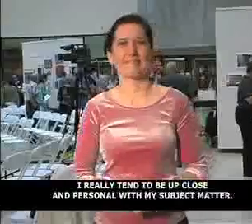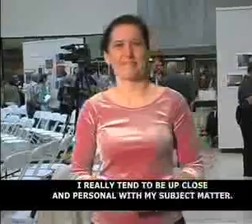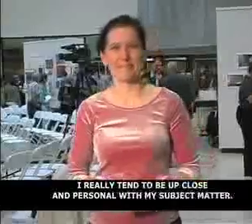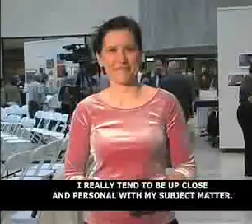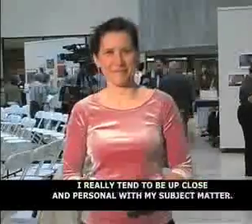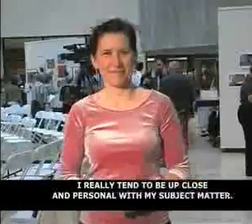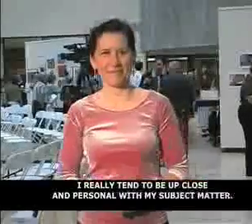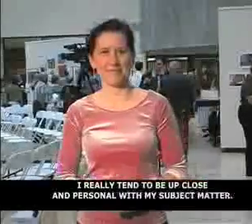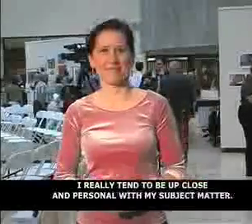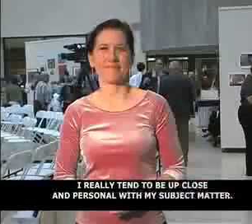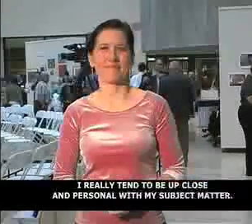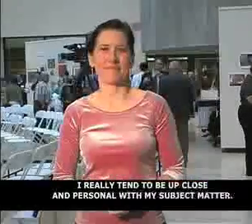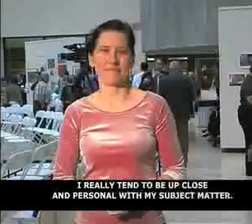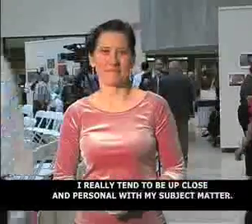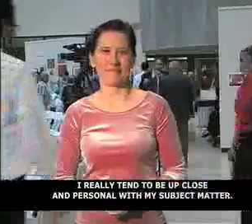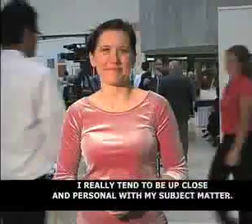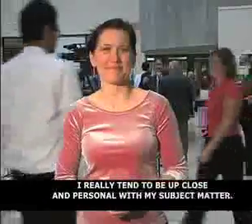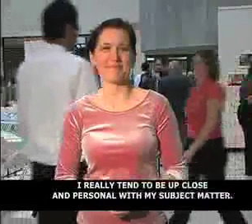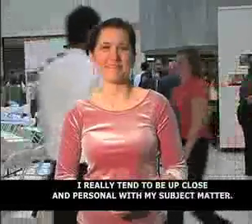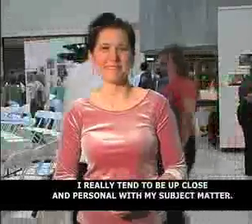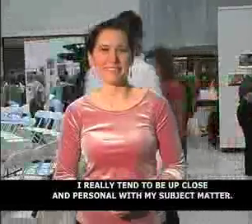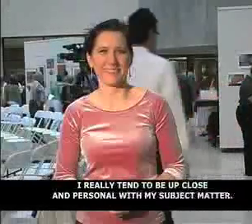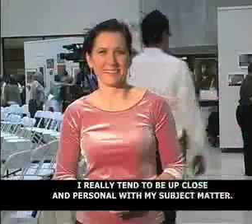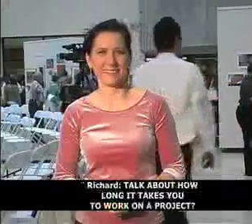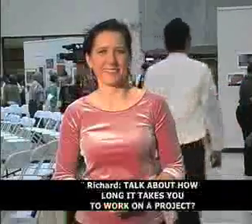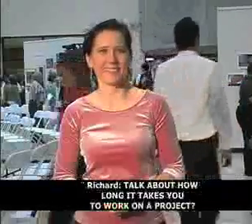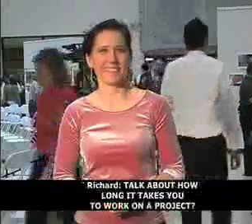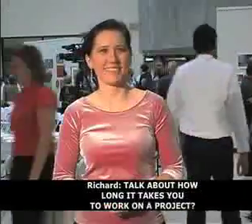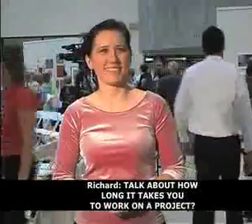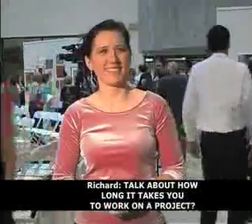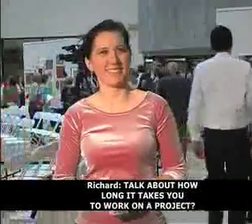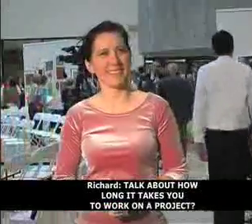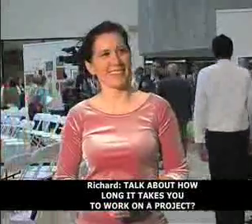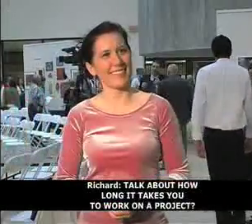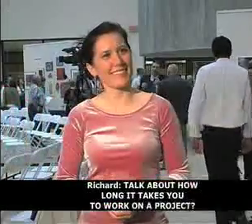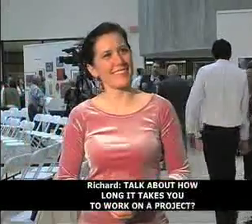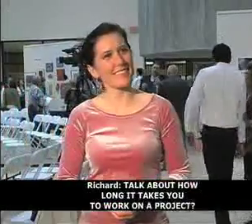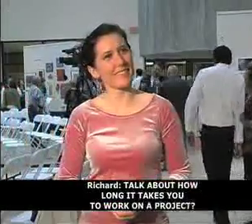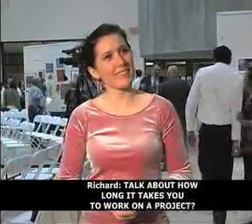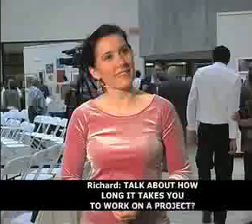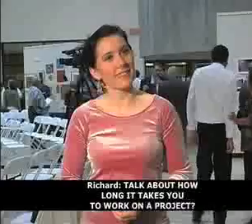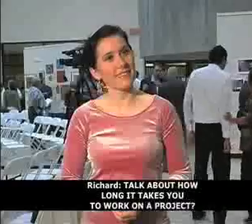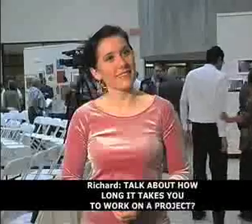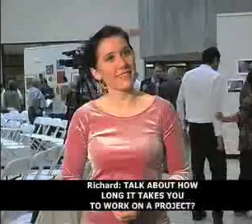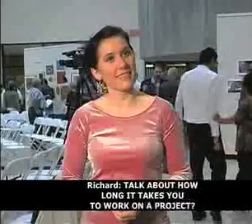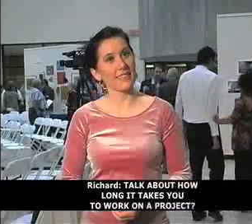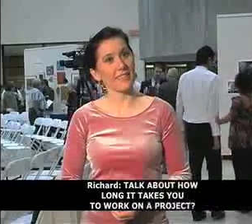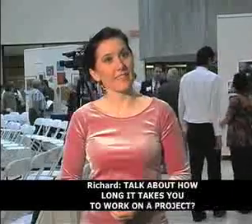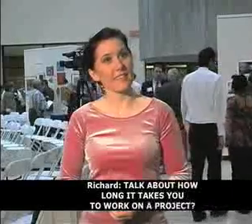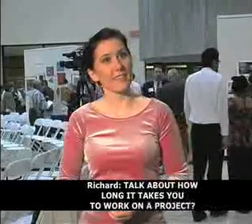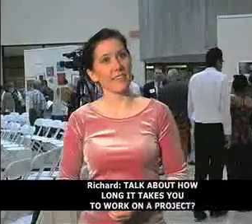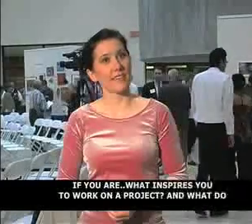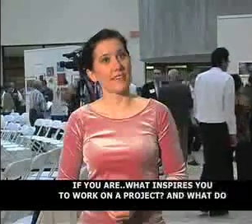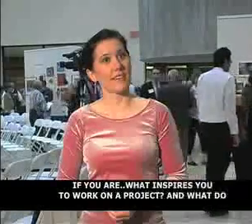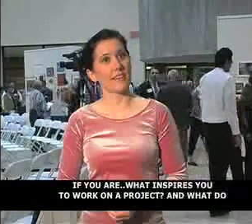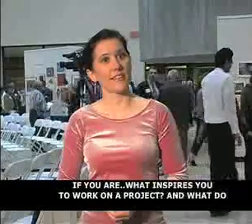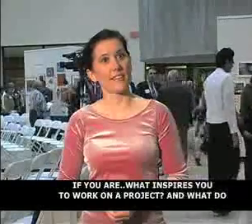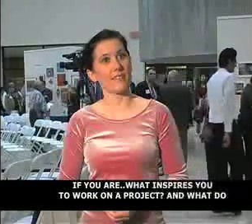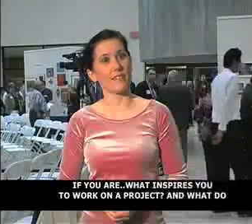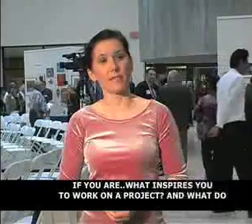close and personal with my subject matter. Talk about how long it takes you to work on a project. What inspires you